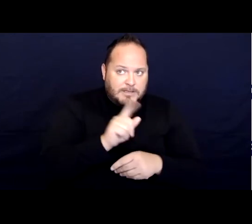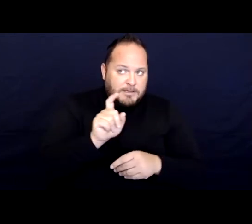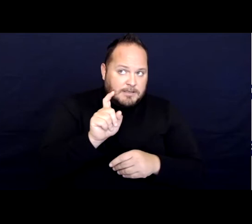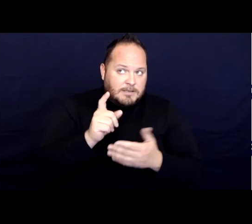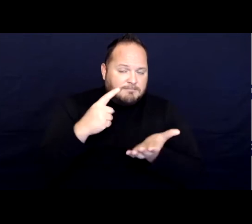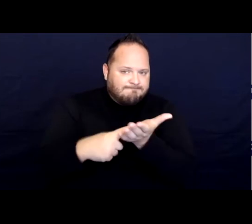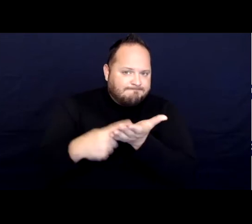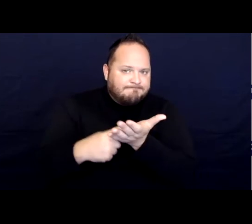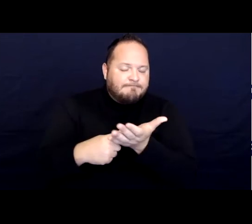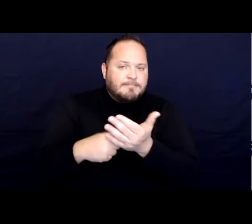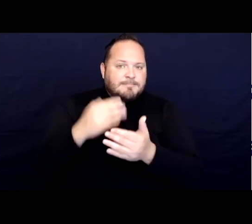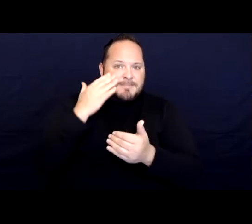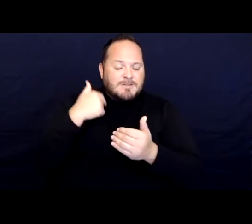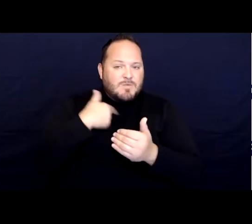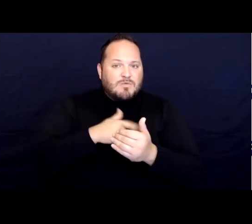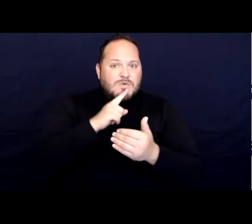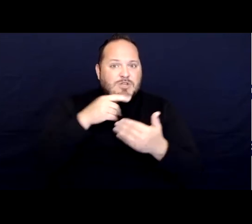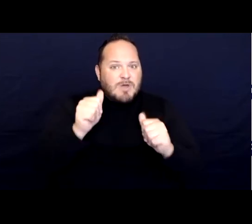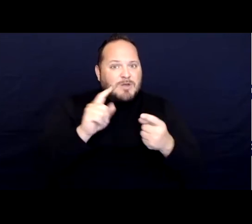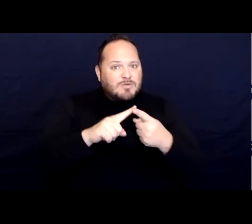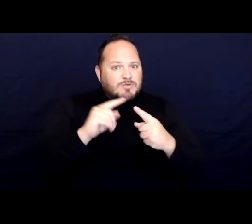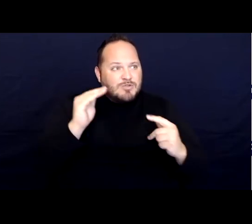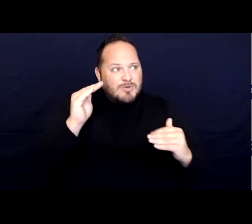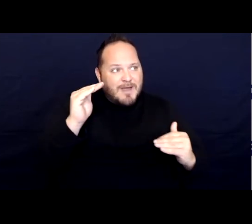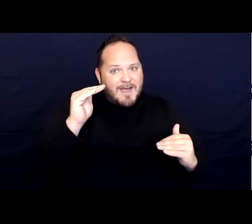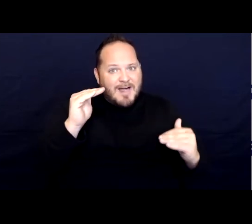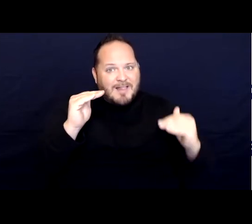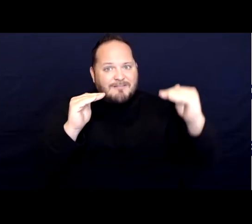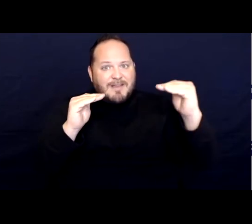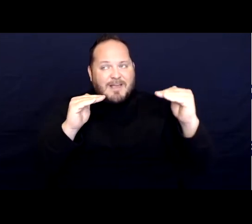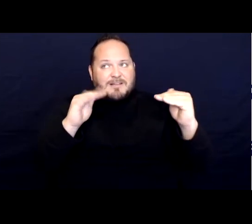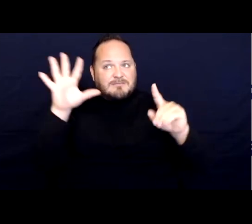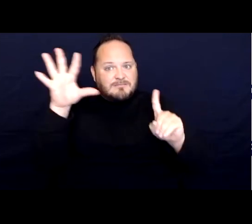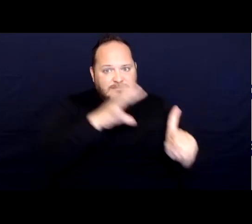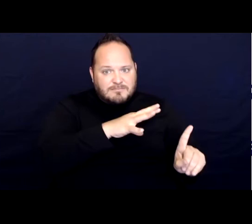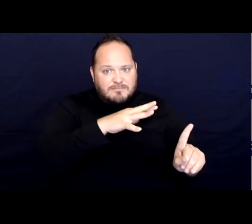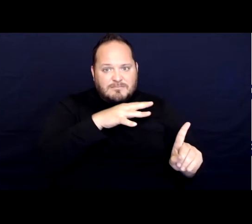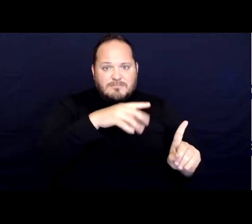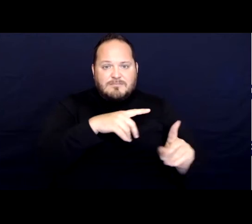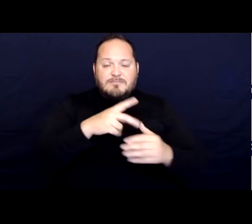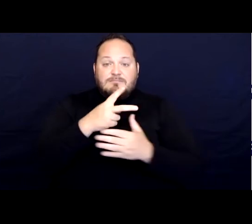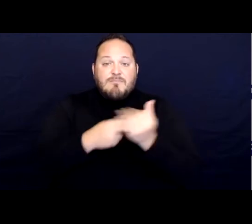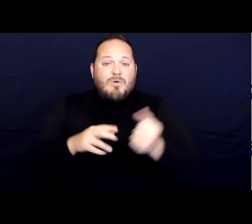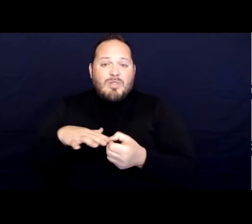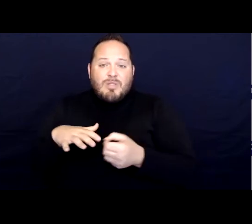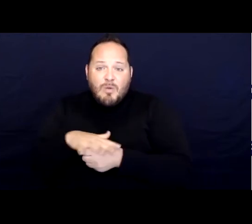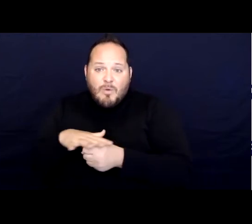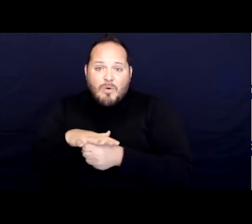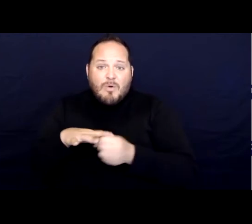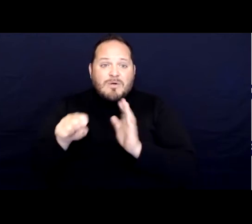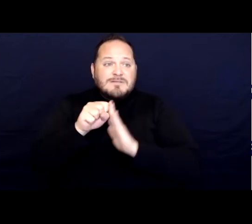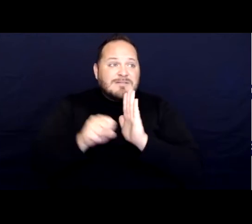really trying to elevate the voice in both local, state, and national conversations over